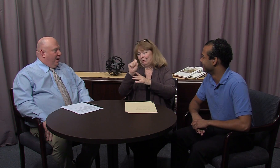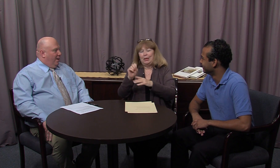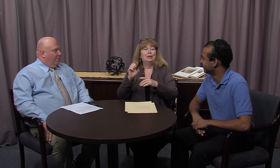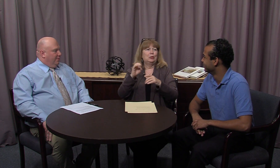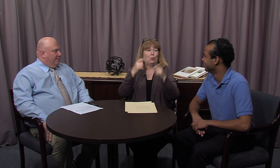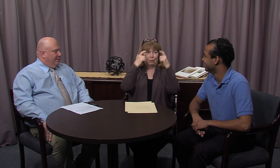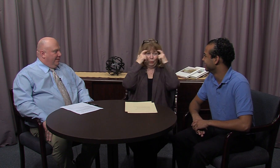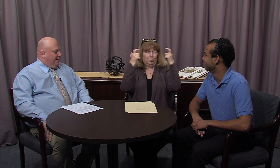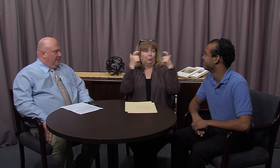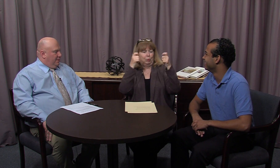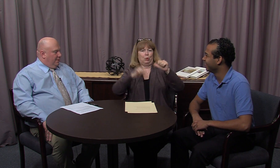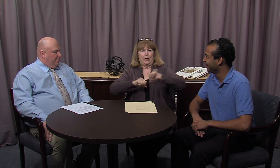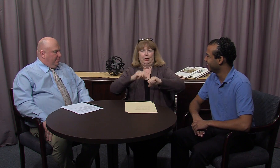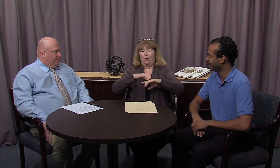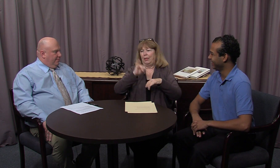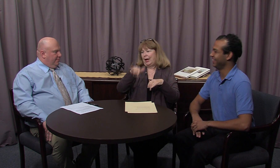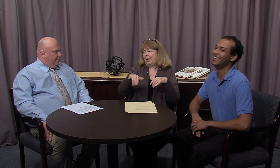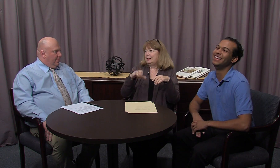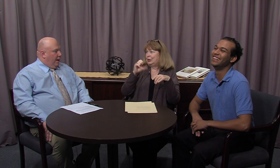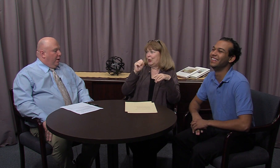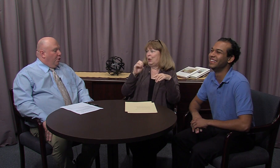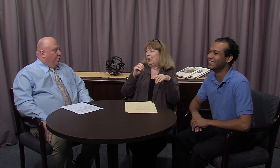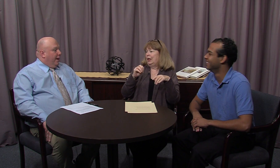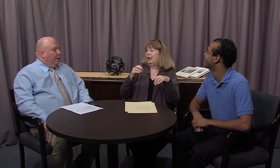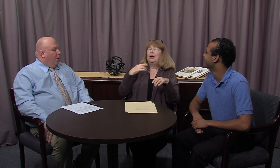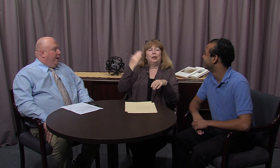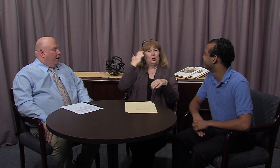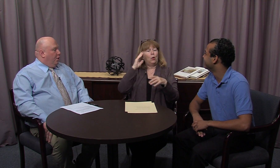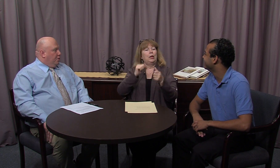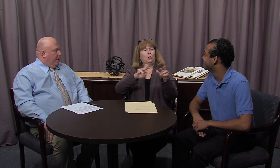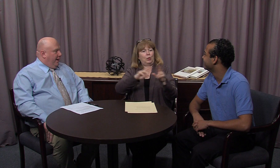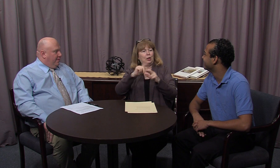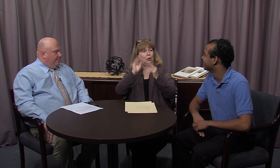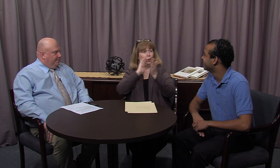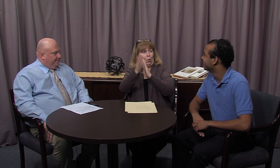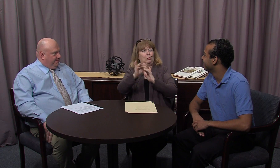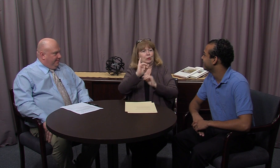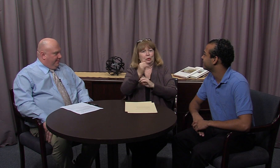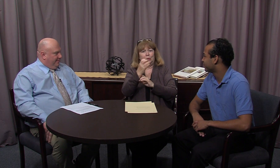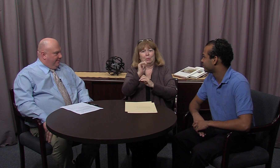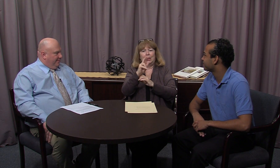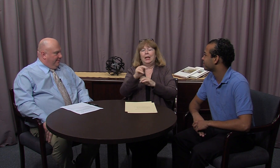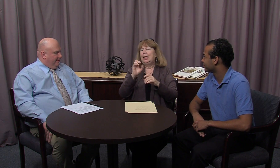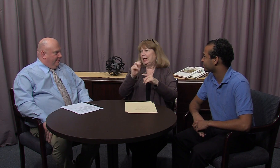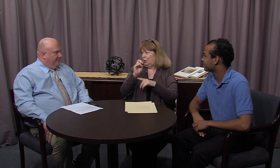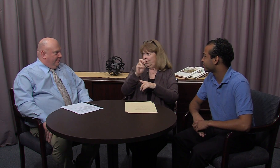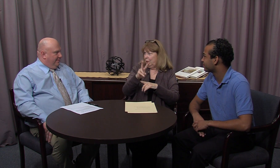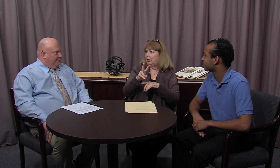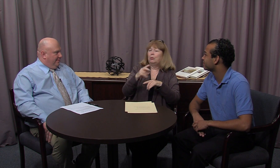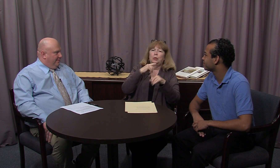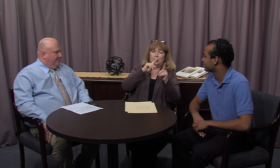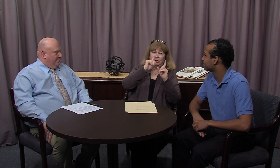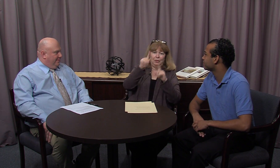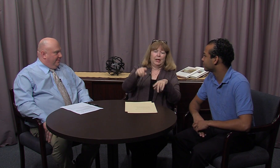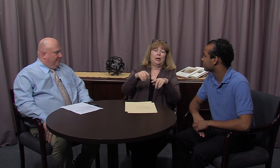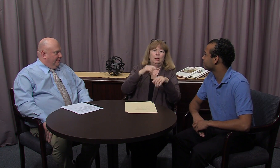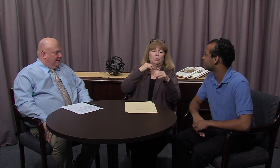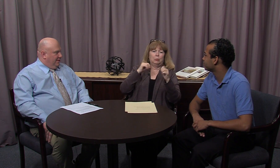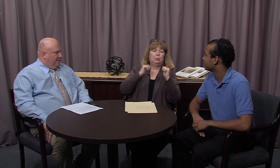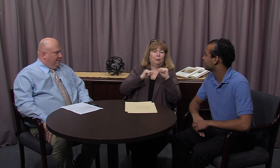Wow. So we're bragging on that. And I know you're getting ready to go to Japan. Yeah, November, we're going to be flying out and we're going to be